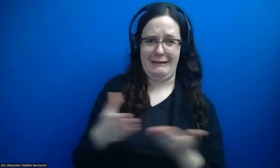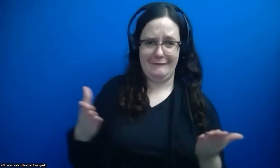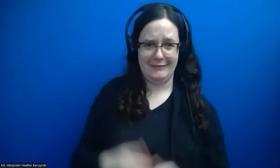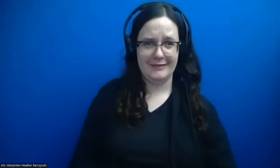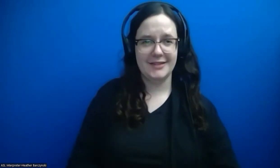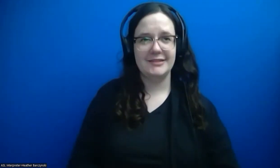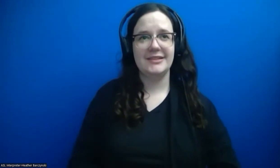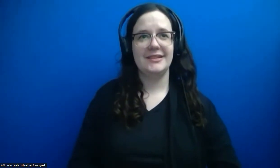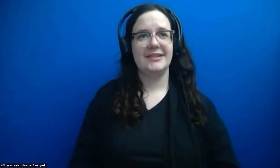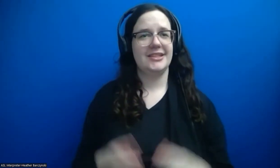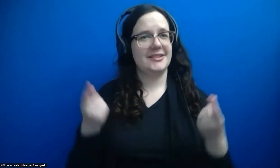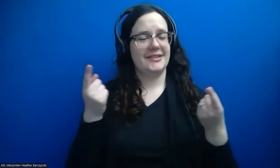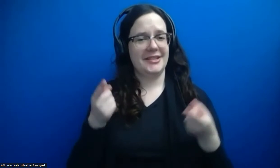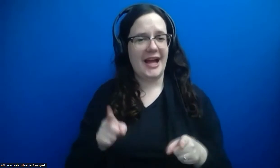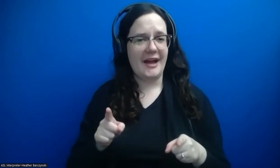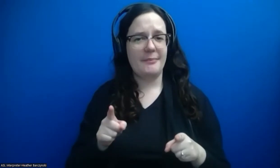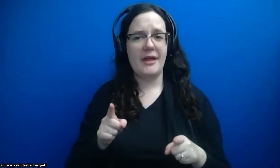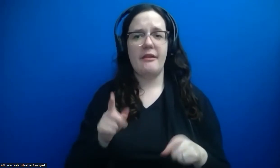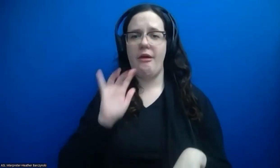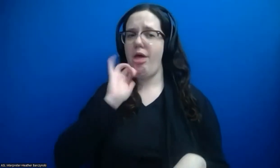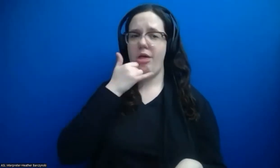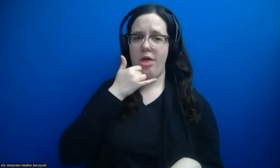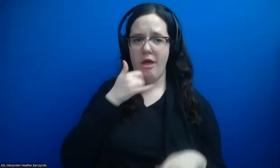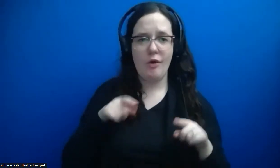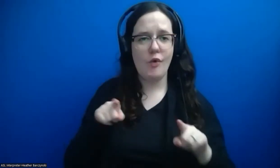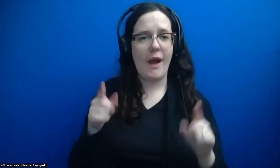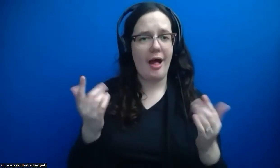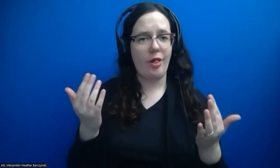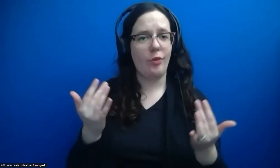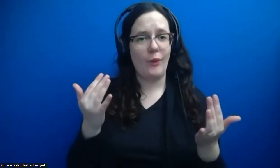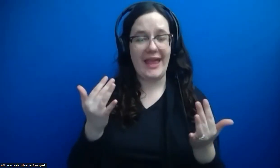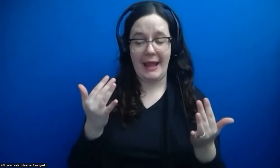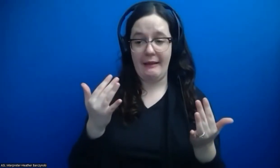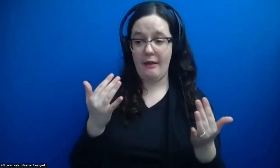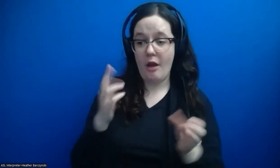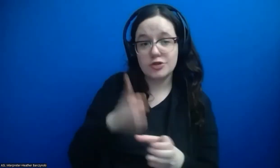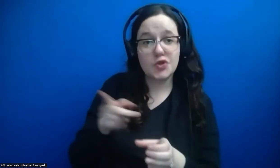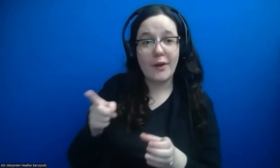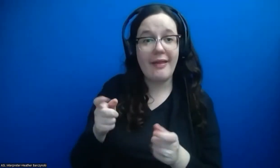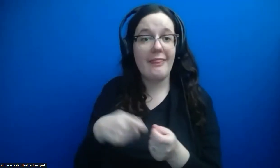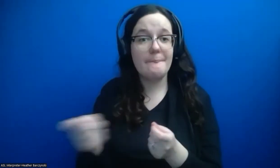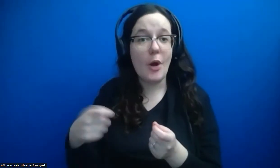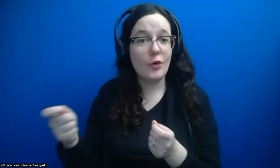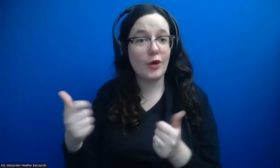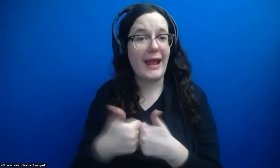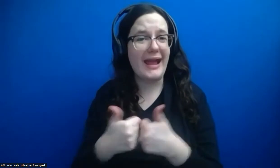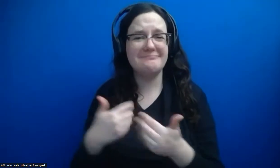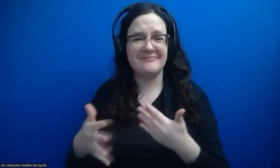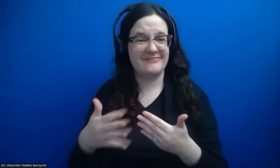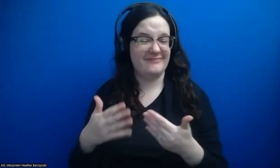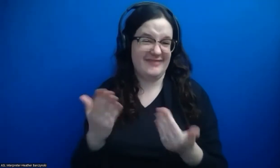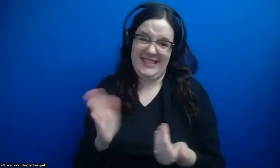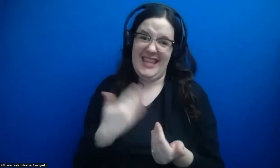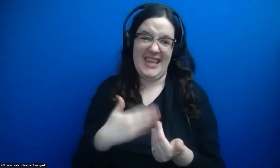that, while you're waiting, poker game or whatever it happens to be, can very easily get caught up in that